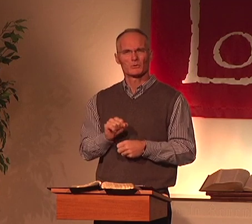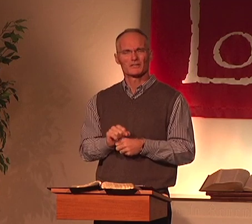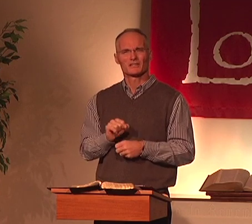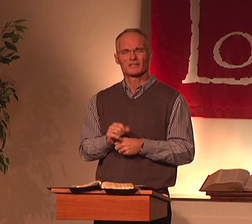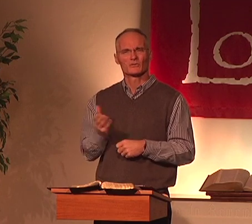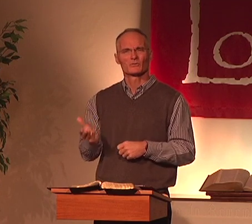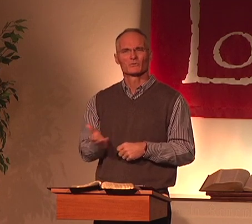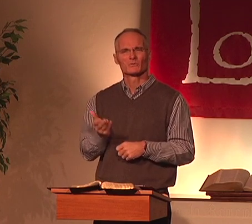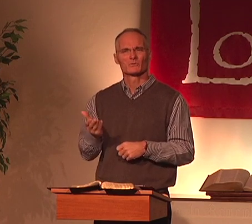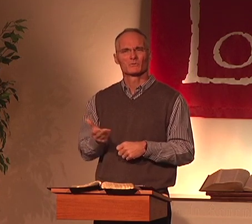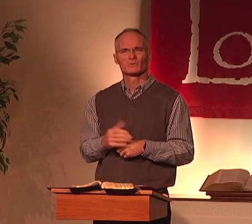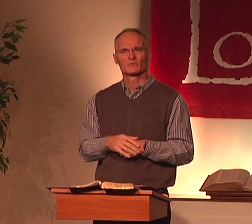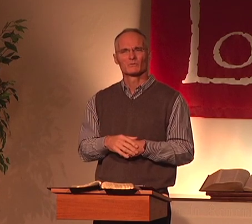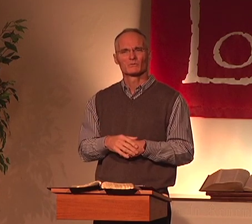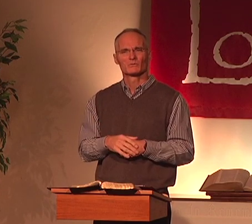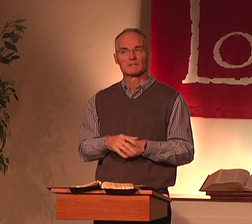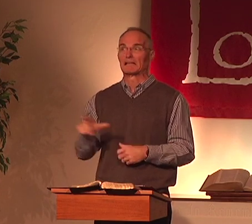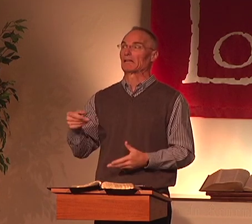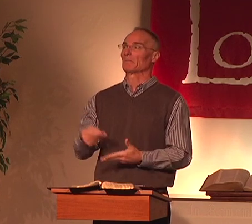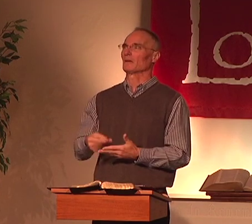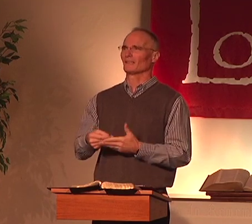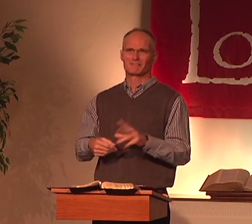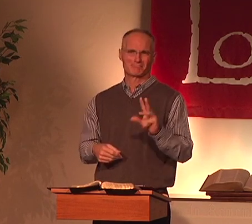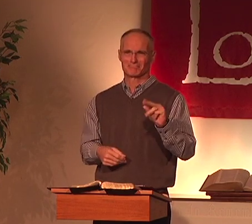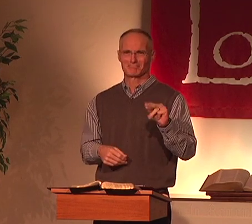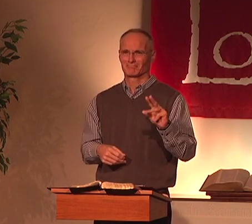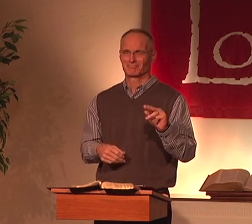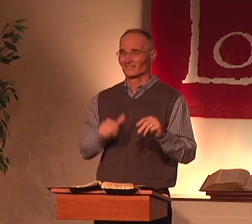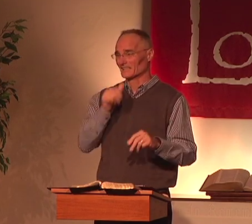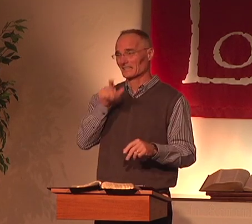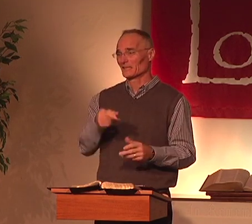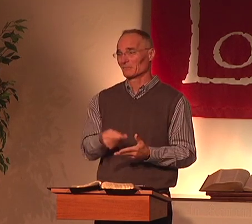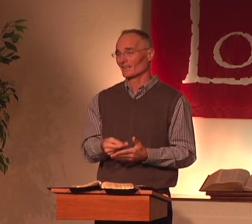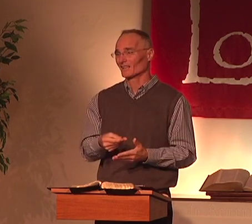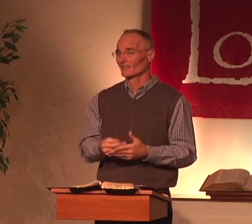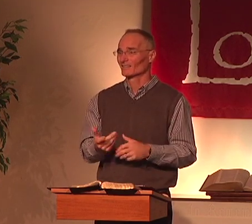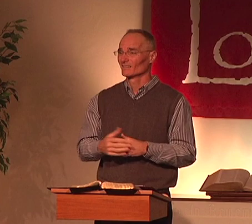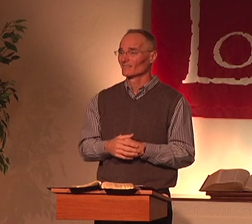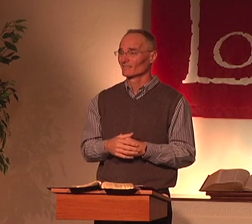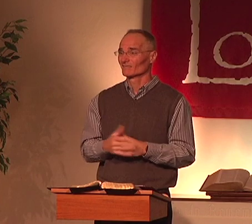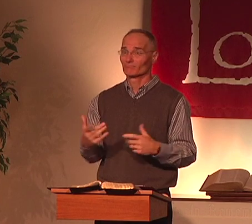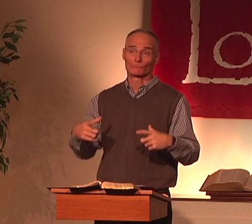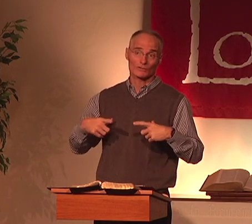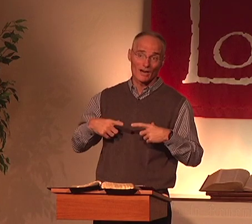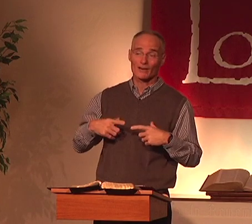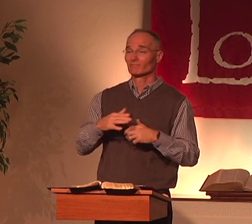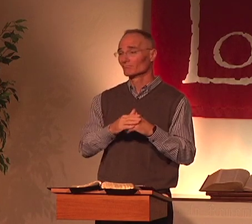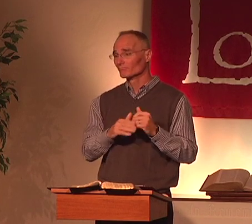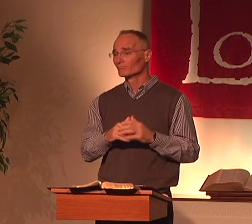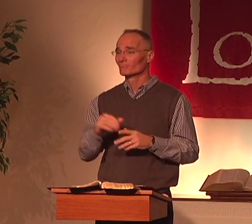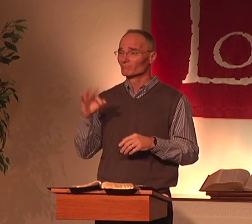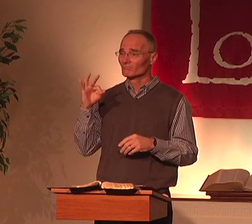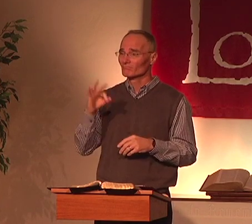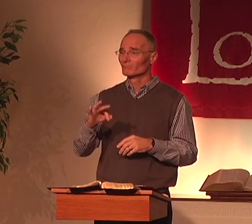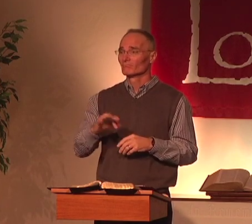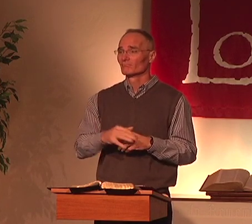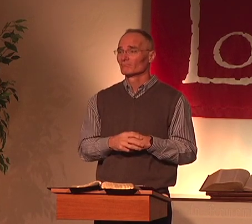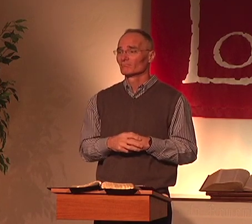So why Is he Working Here Doesn't Need The money Does Not Need The money He's Retired Comfortable